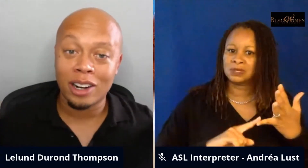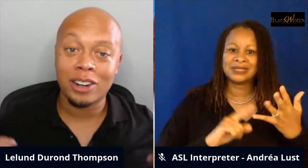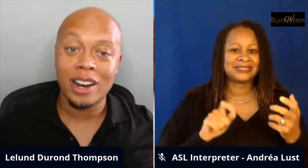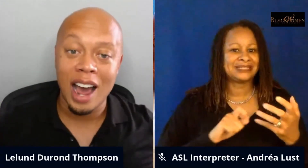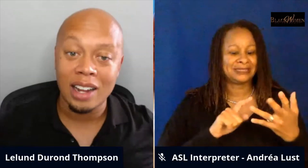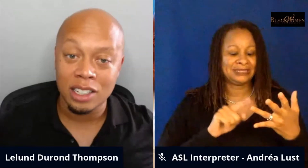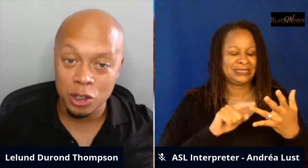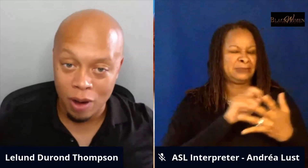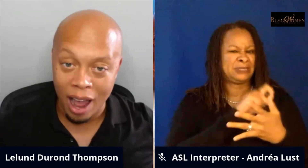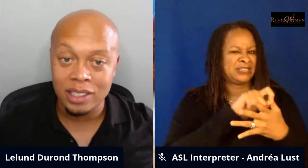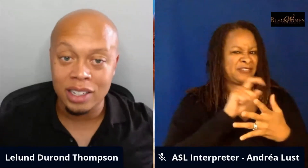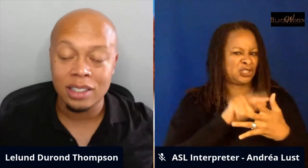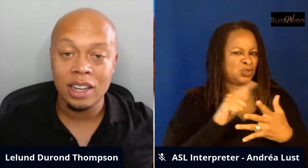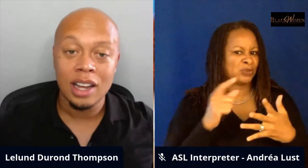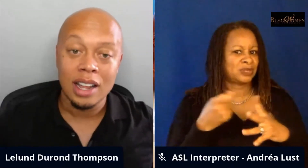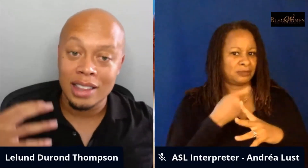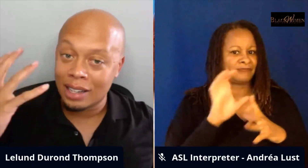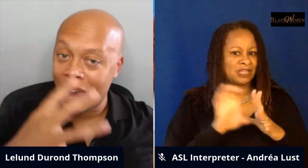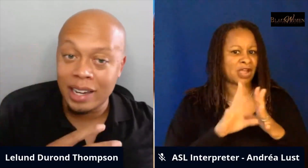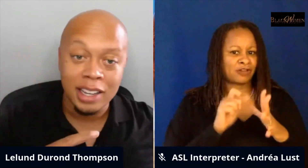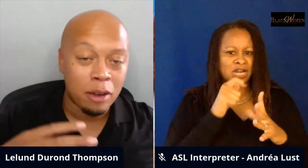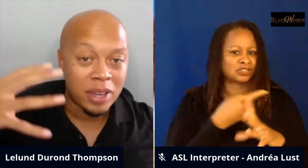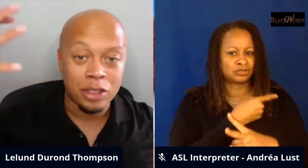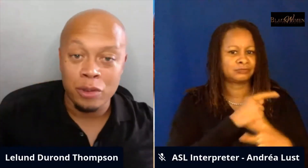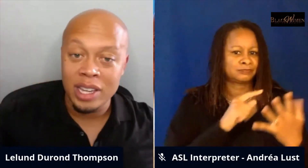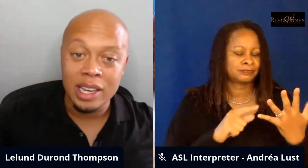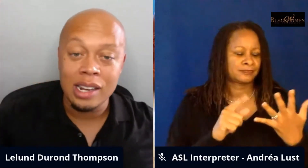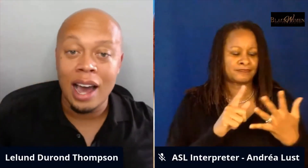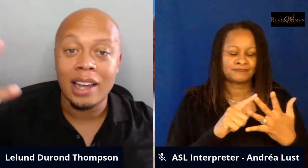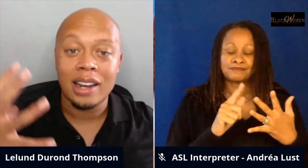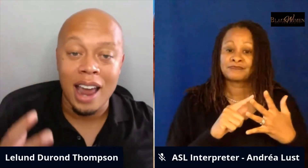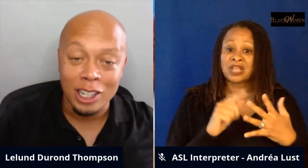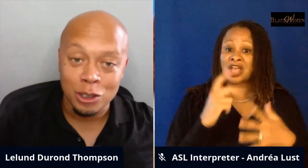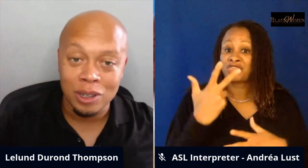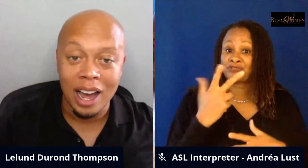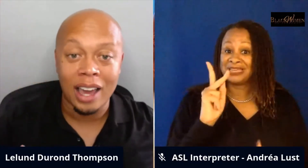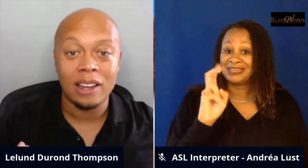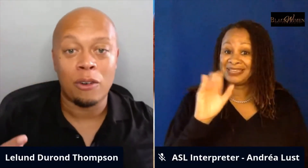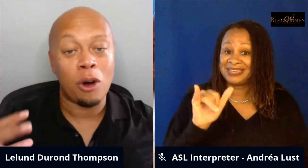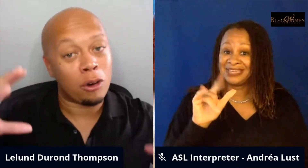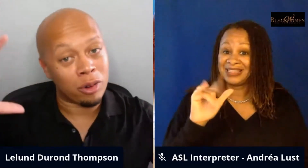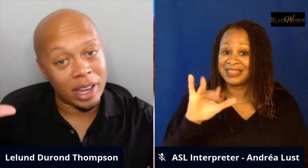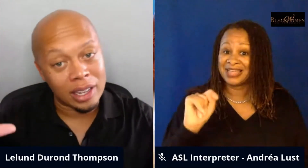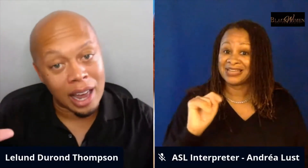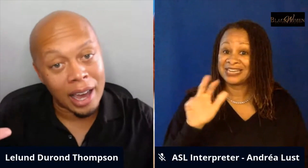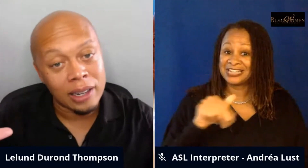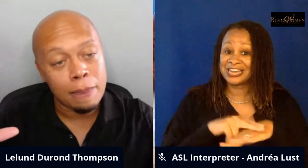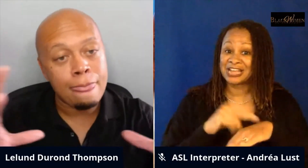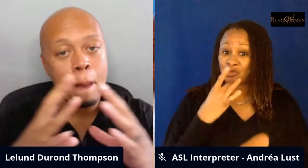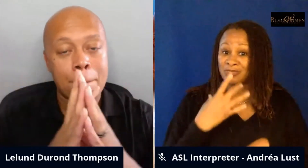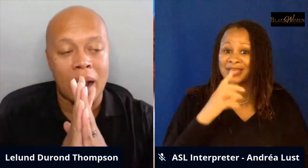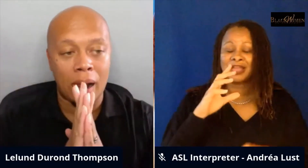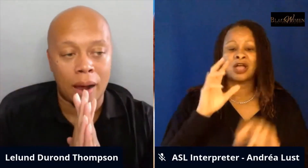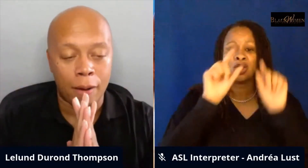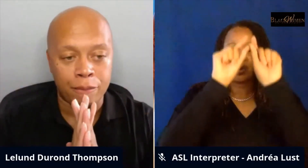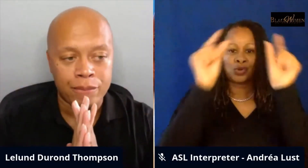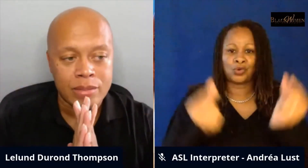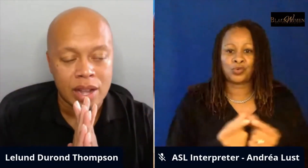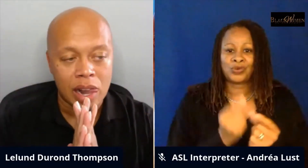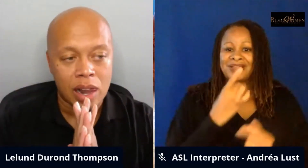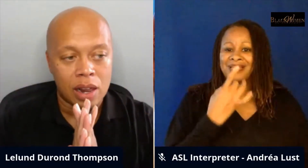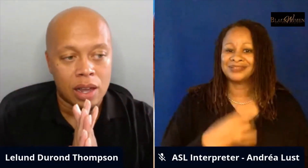the character and not distracting. The lighting can be 3-key light, natural light, a ring light.